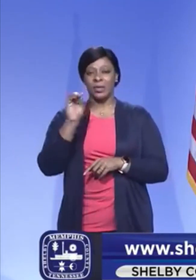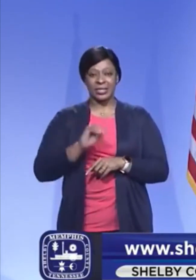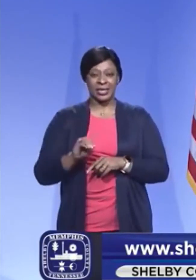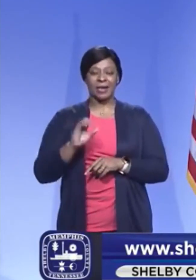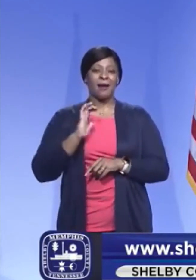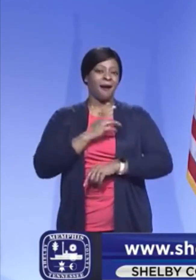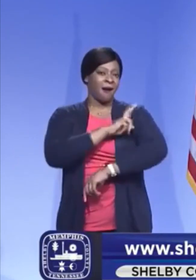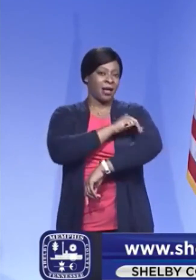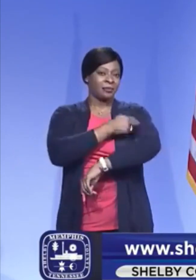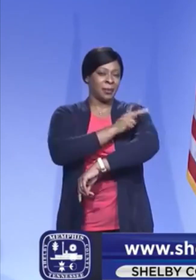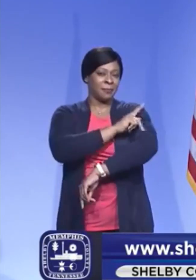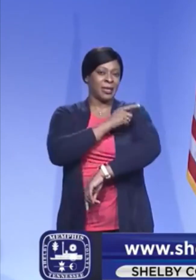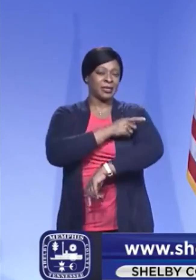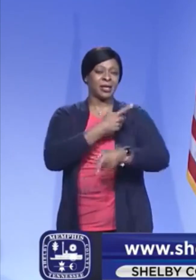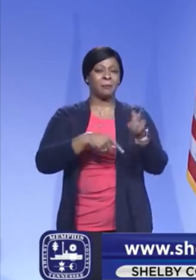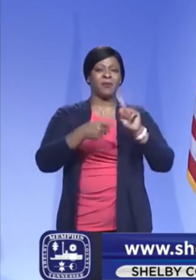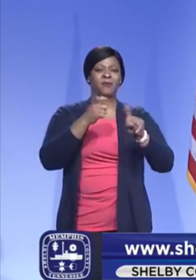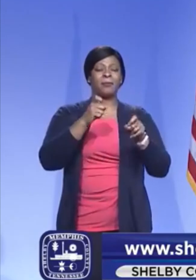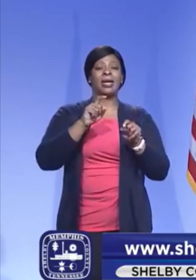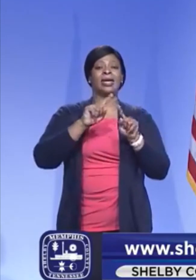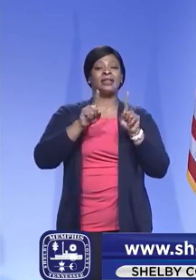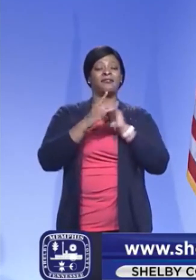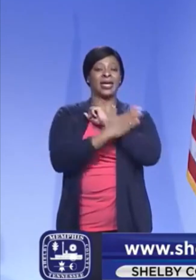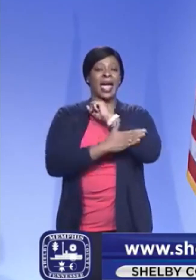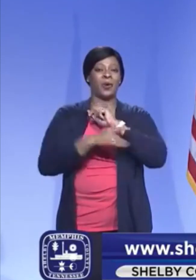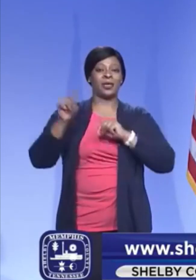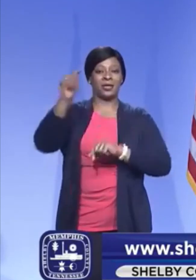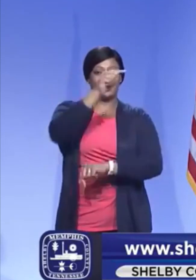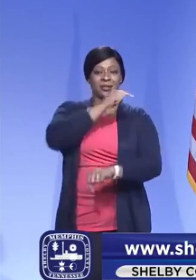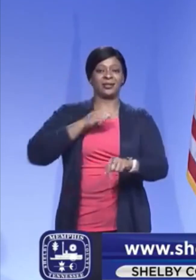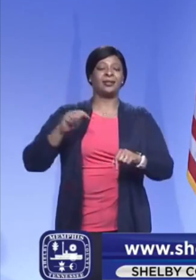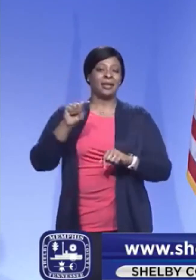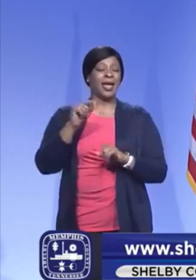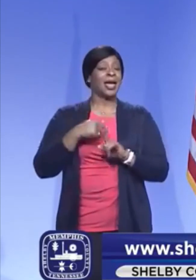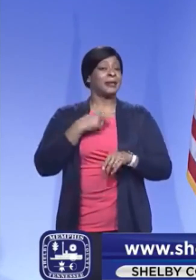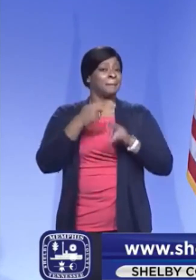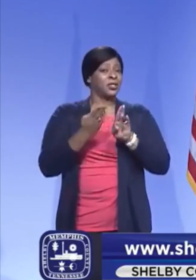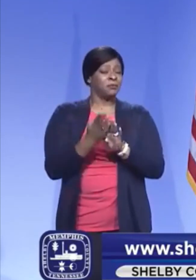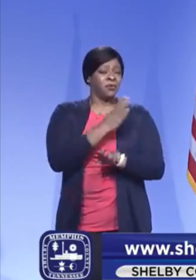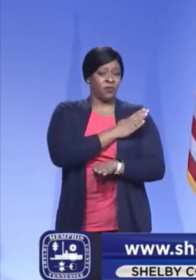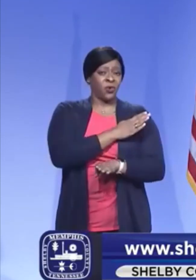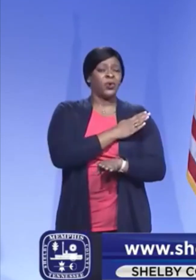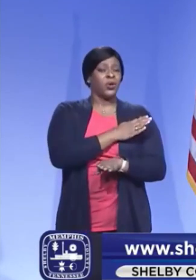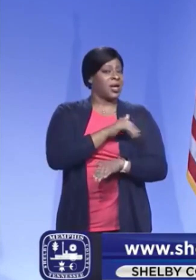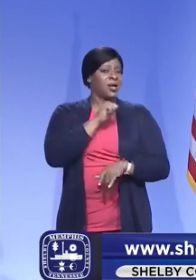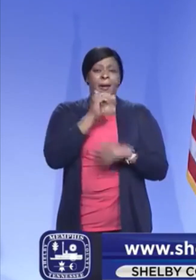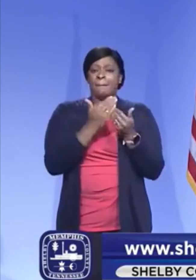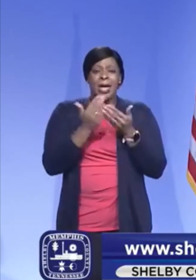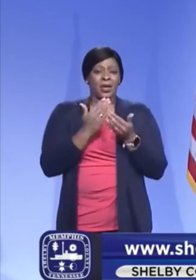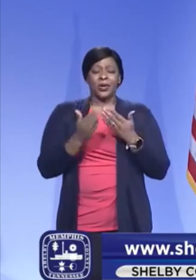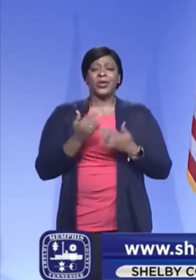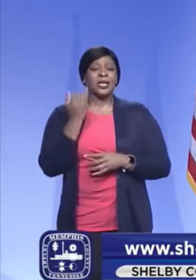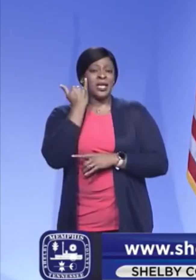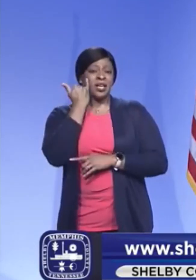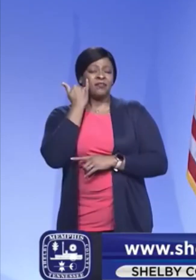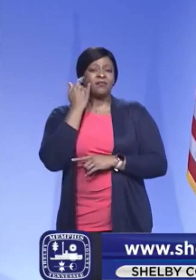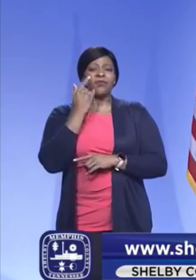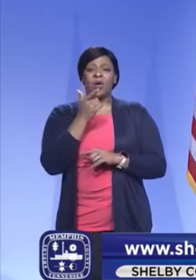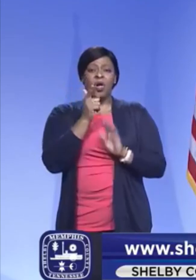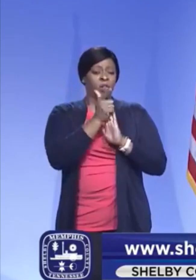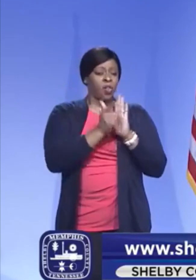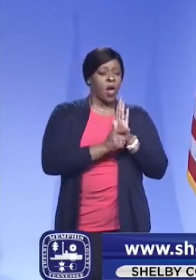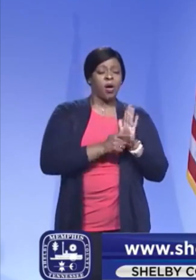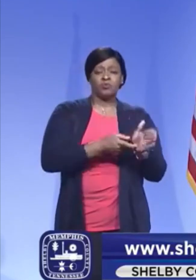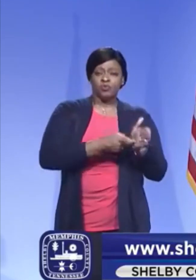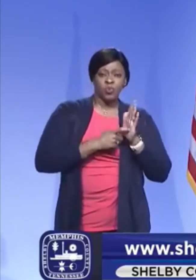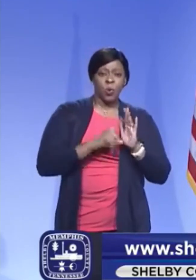our hospital patients are coming from the surrounding counties. So as I've said before, it doesn't matter whether the law is requiring